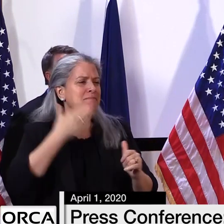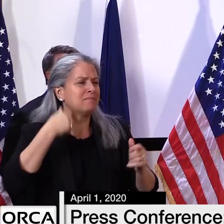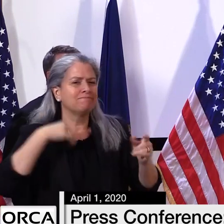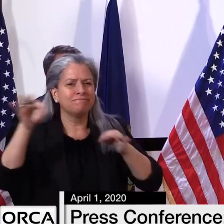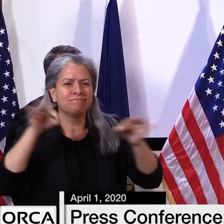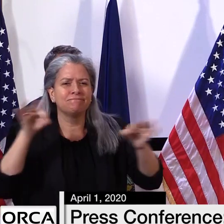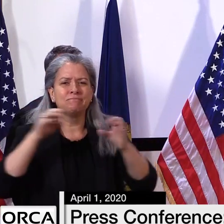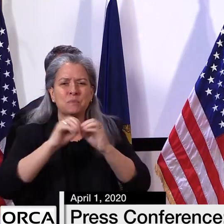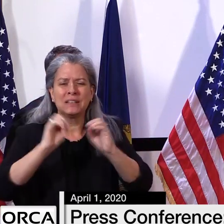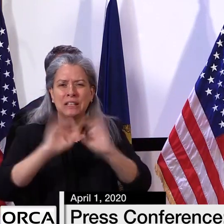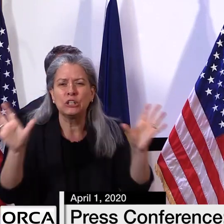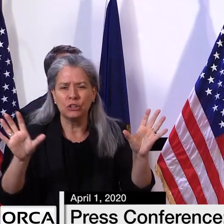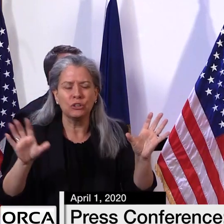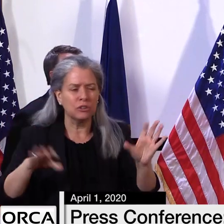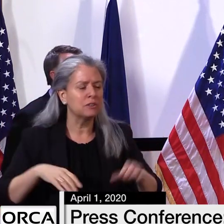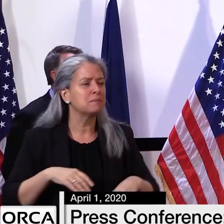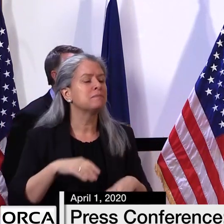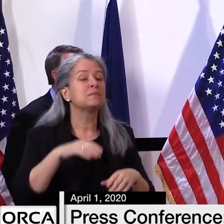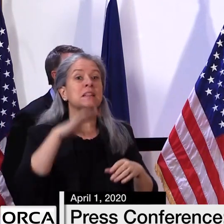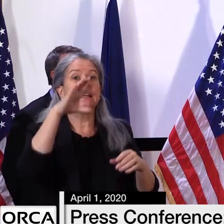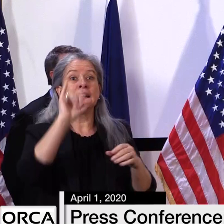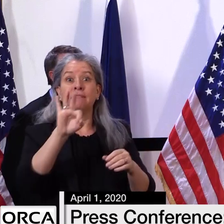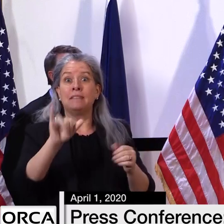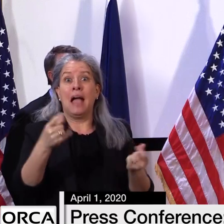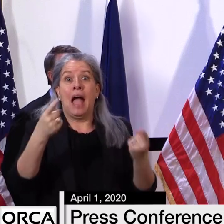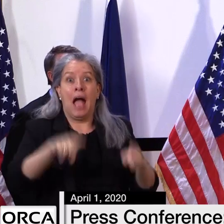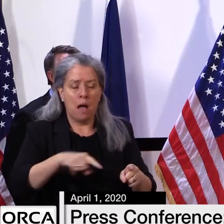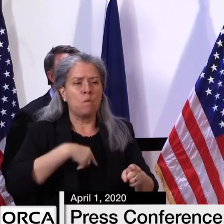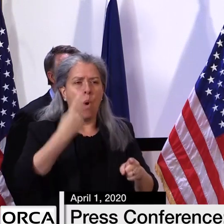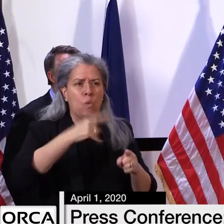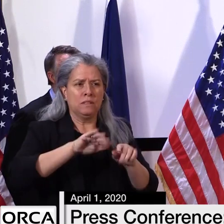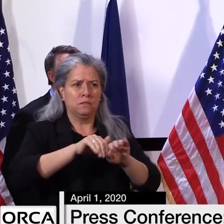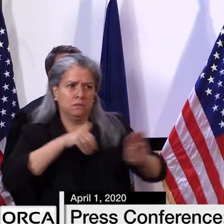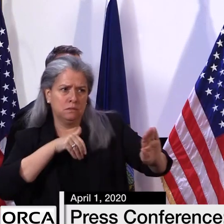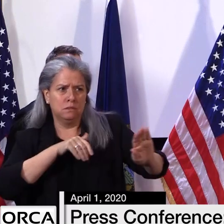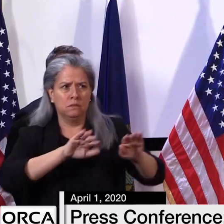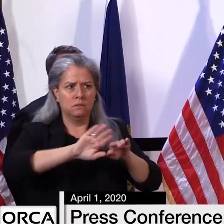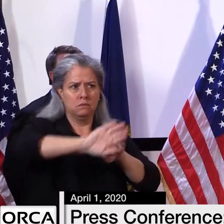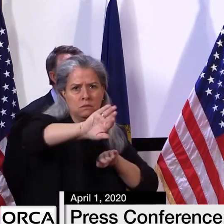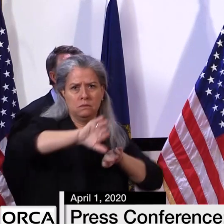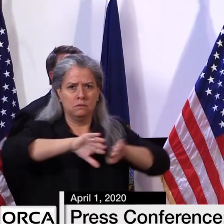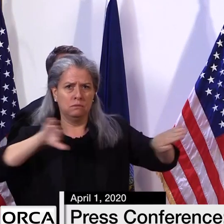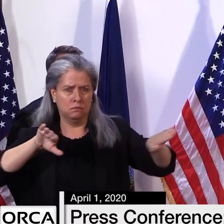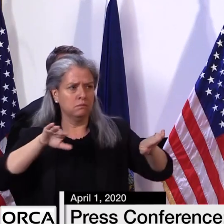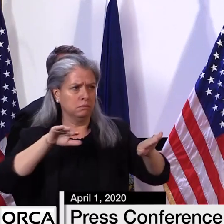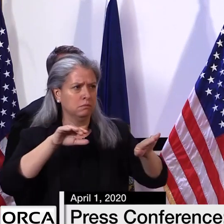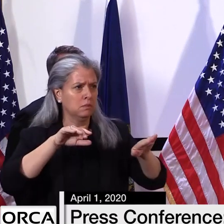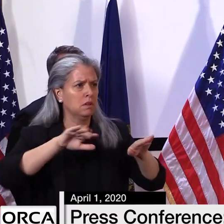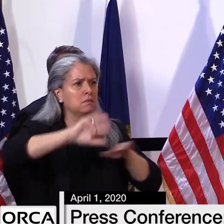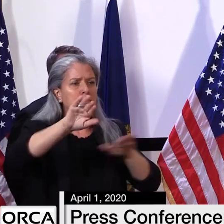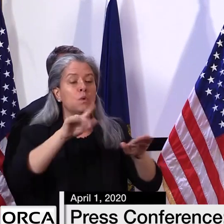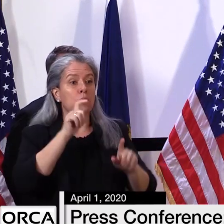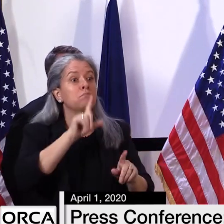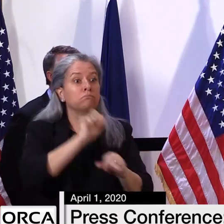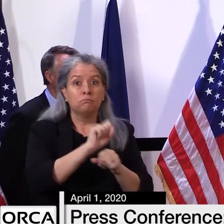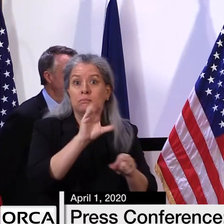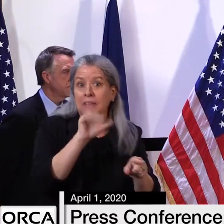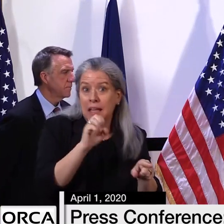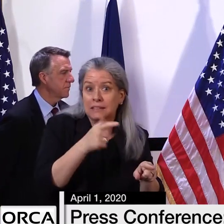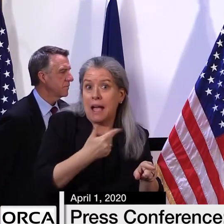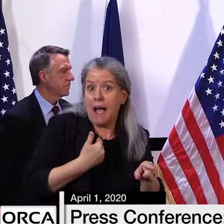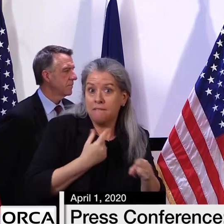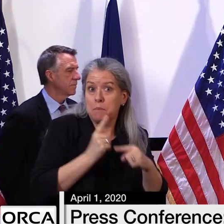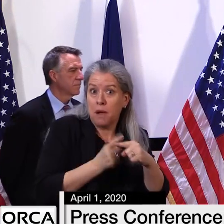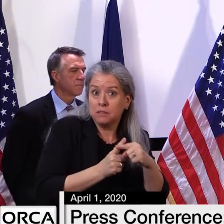trying to make sure that we separate people who are cases versus those who have potentially not been exposed, work on the